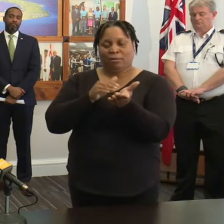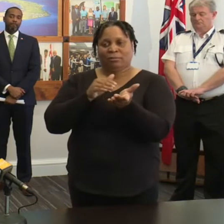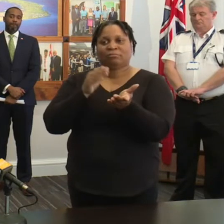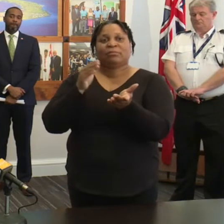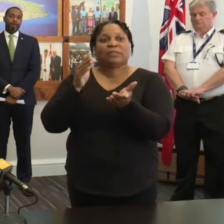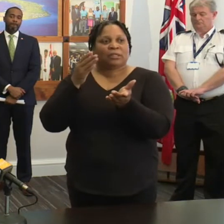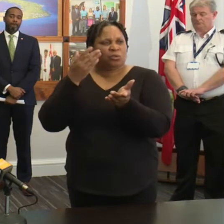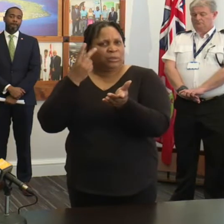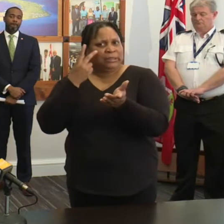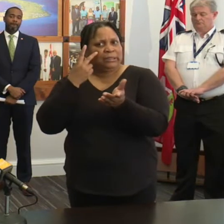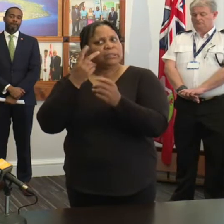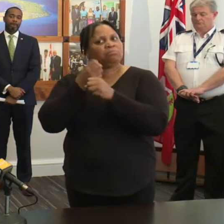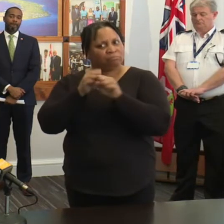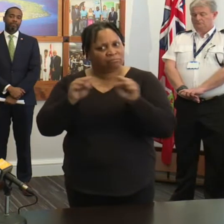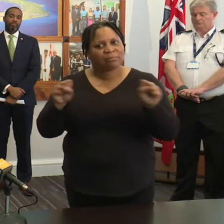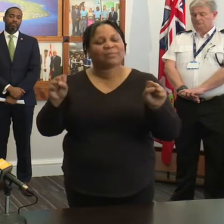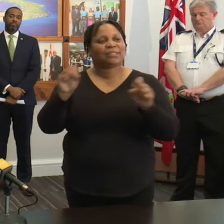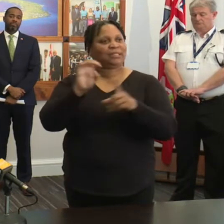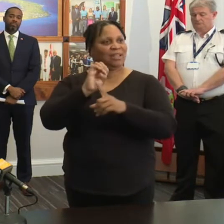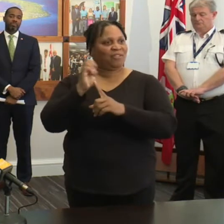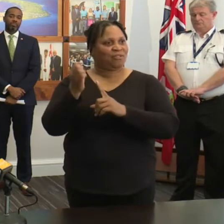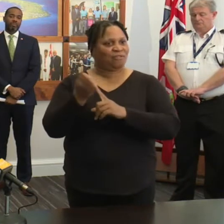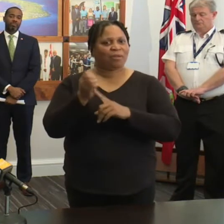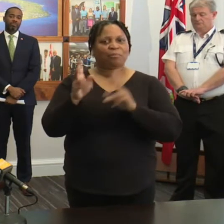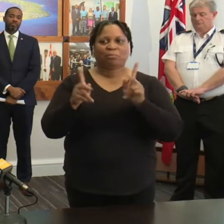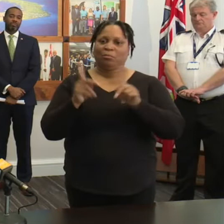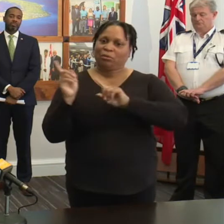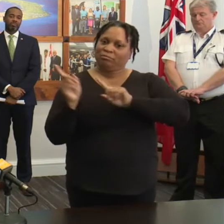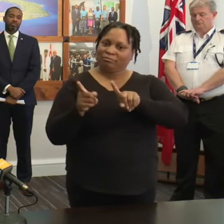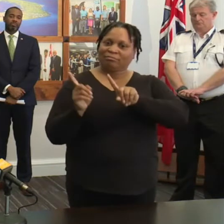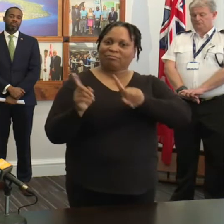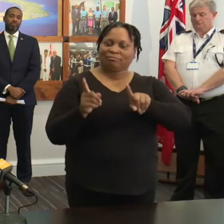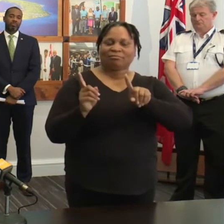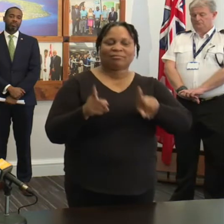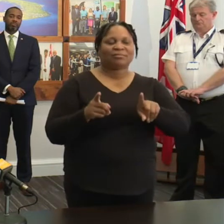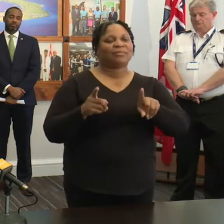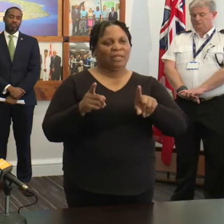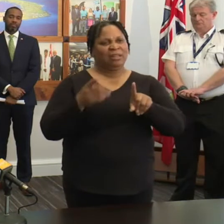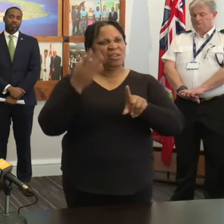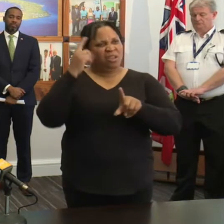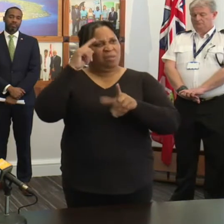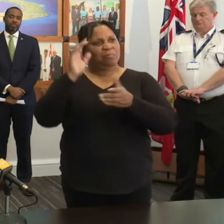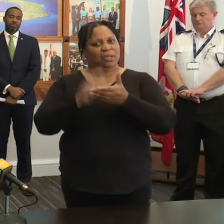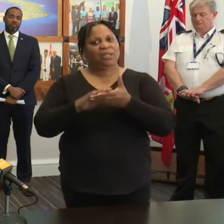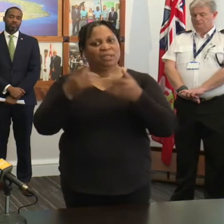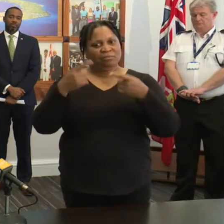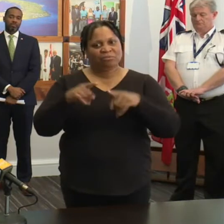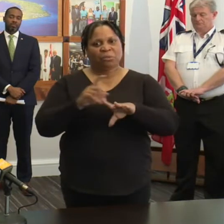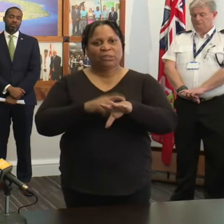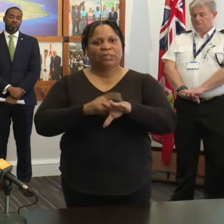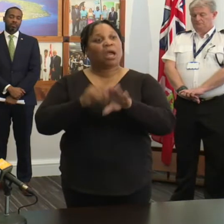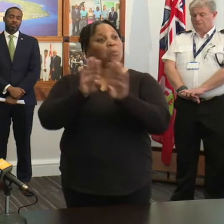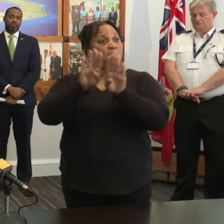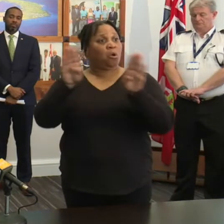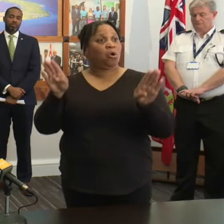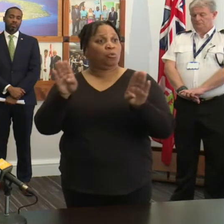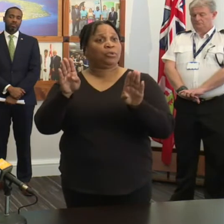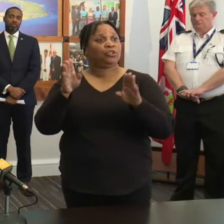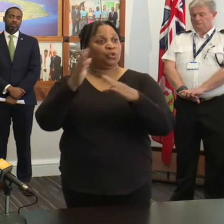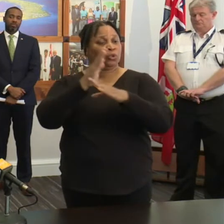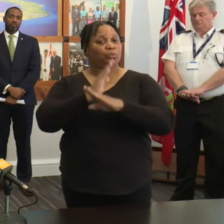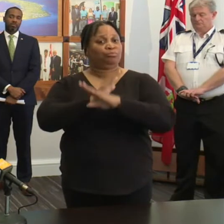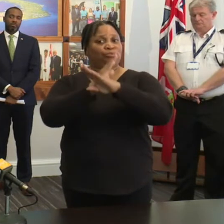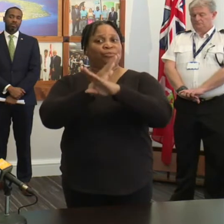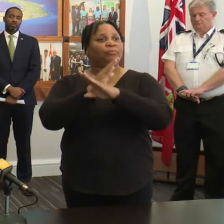see a safe environment where we have it, where people can come. We believe that it will be open during the period of the community protection